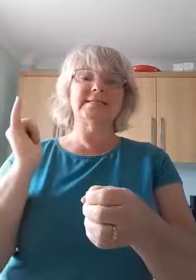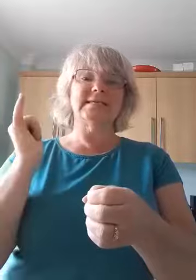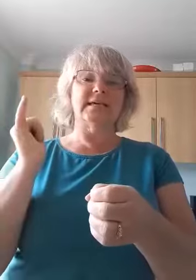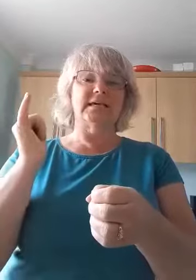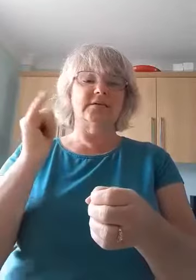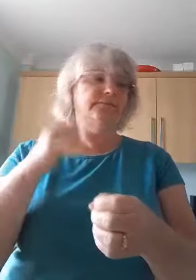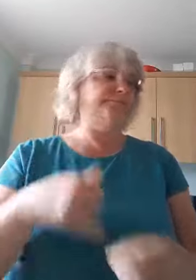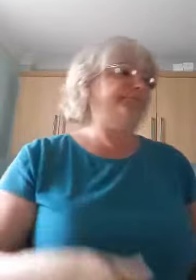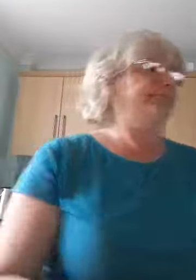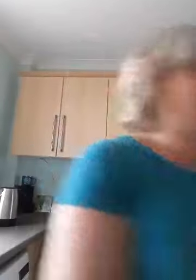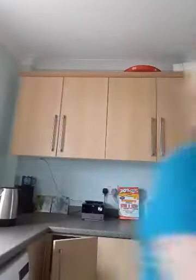whiskey.